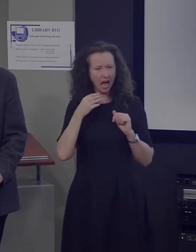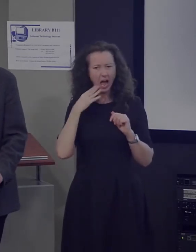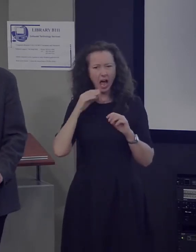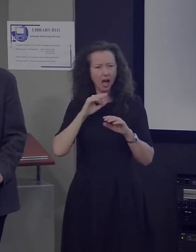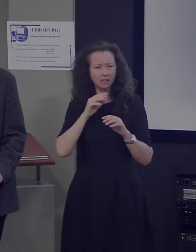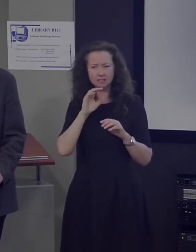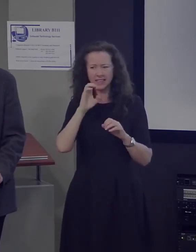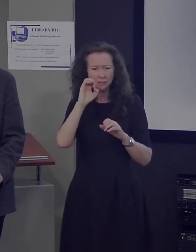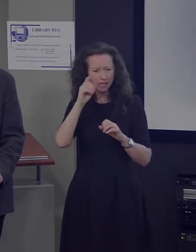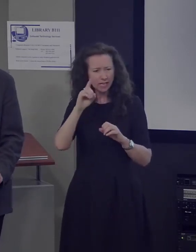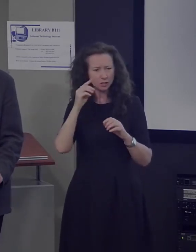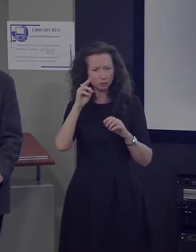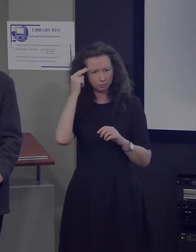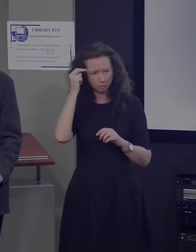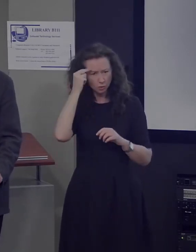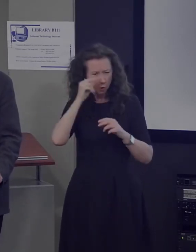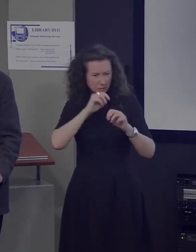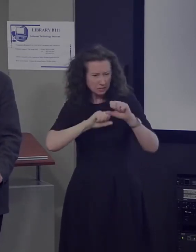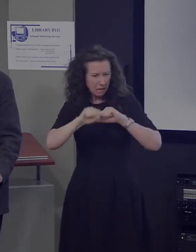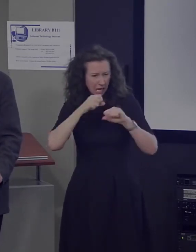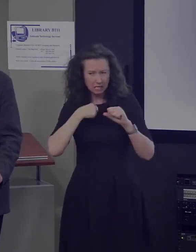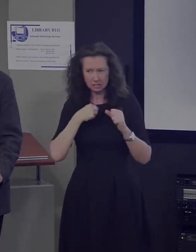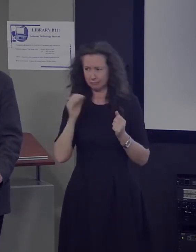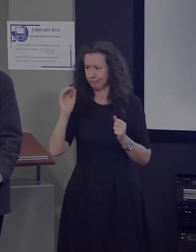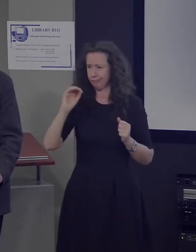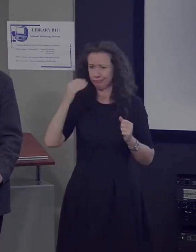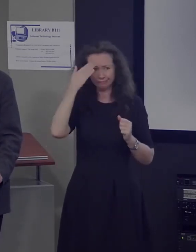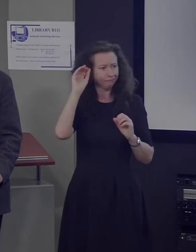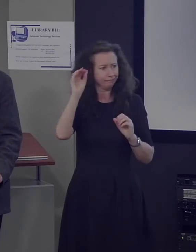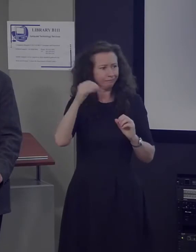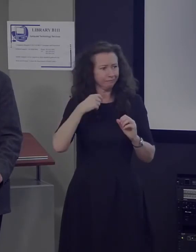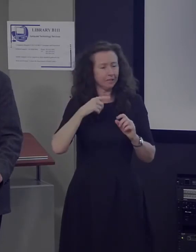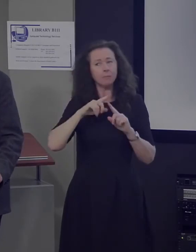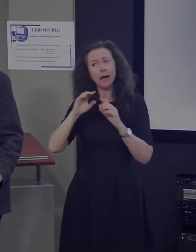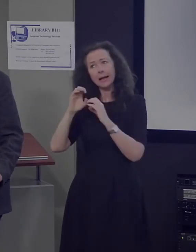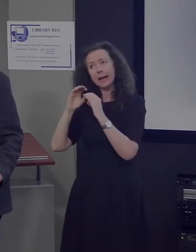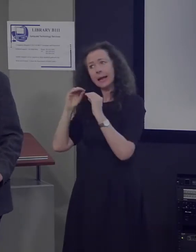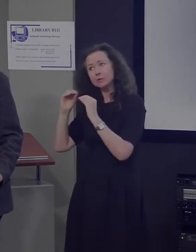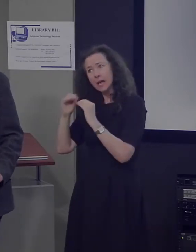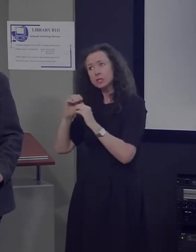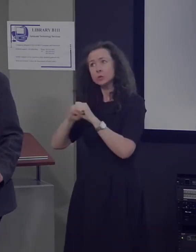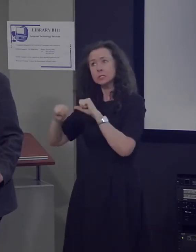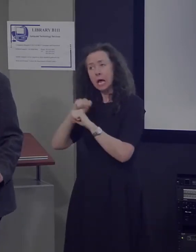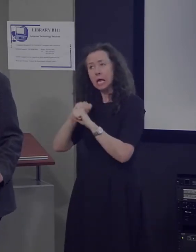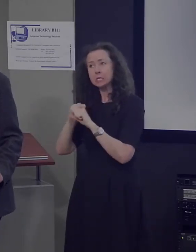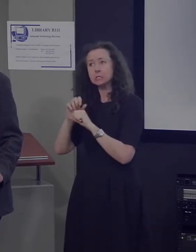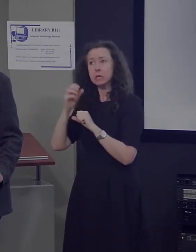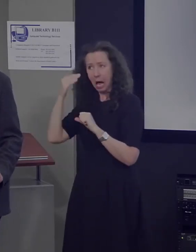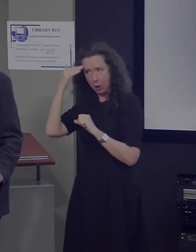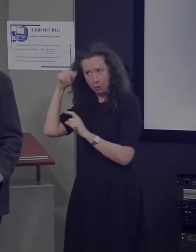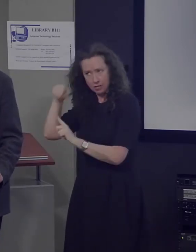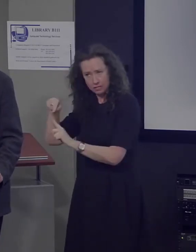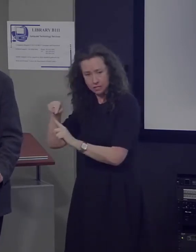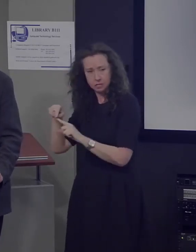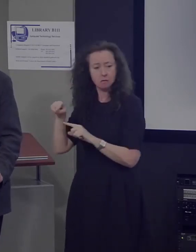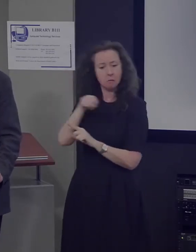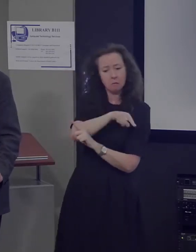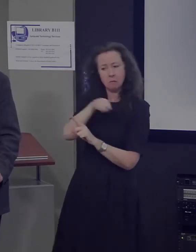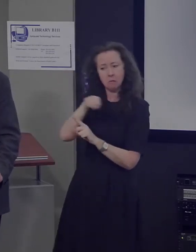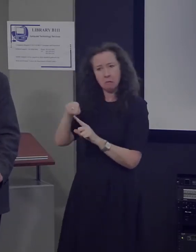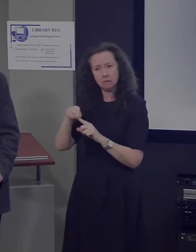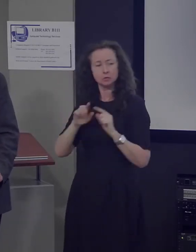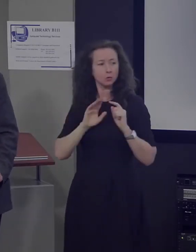educational neuroscience, but I knew something about education science. So maybe this is part of the lecture series on leaders